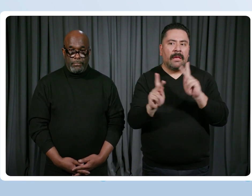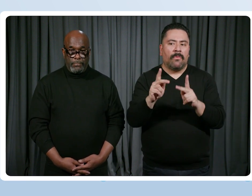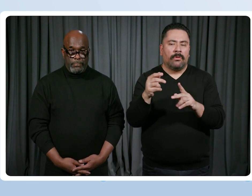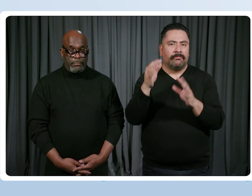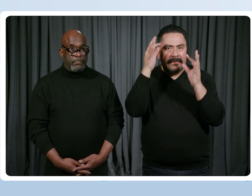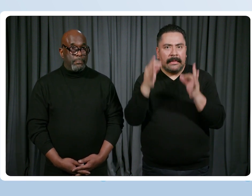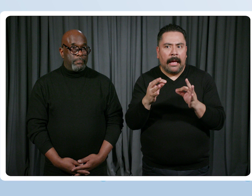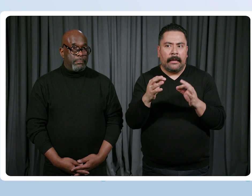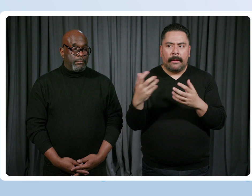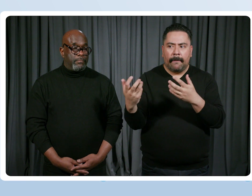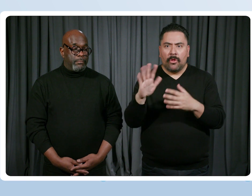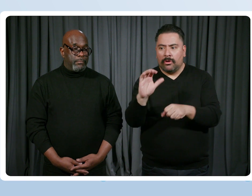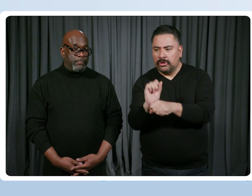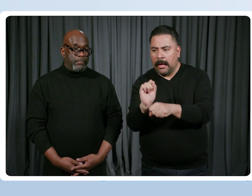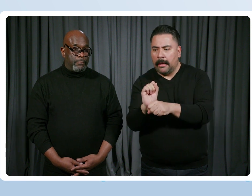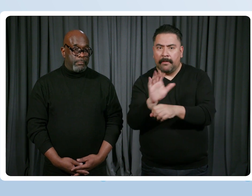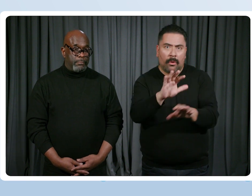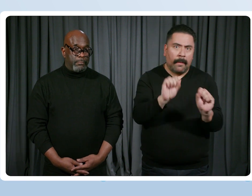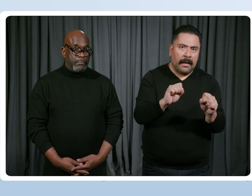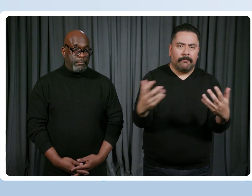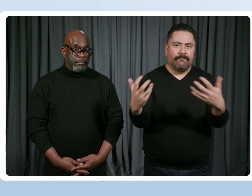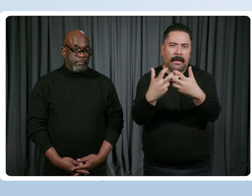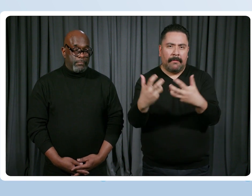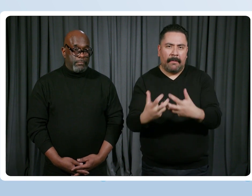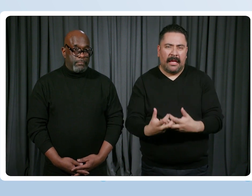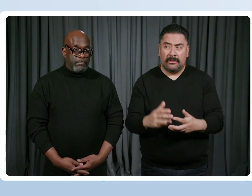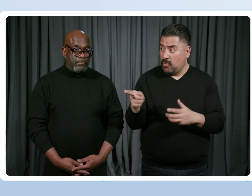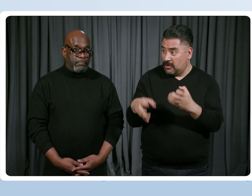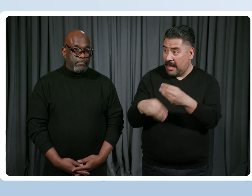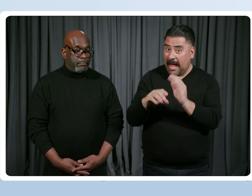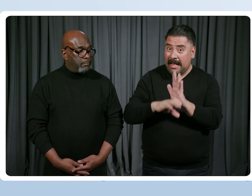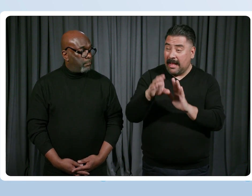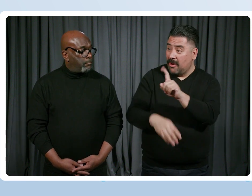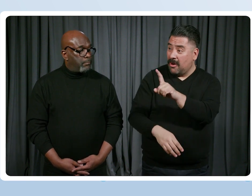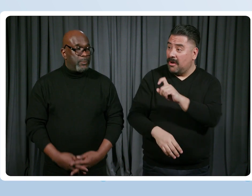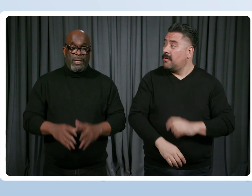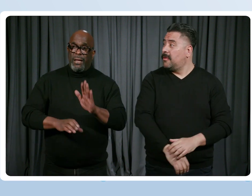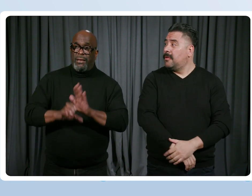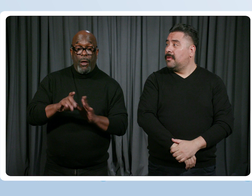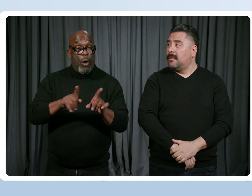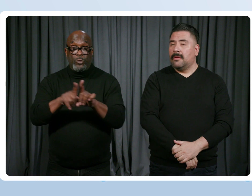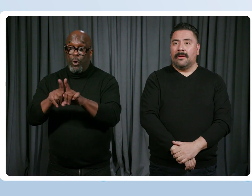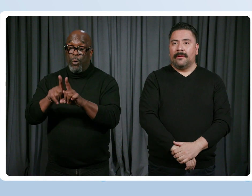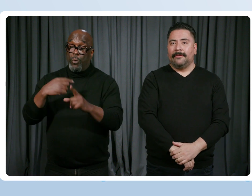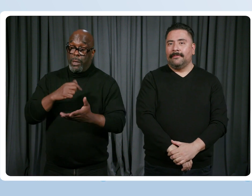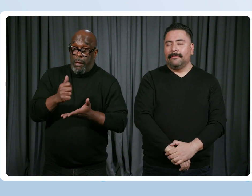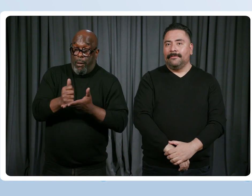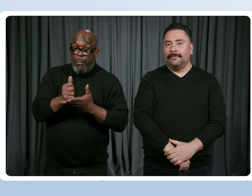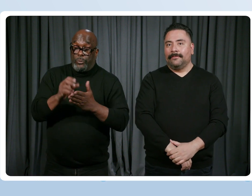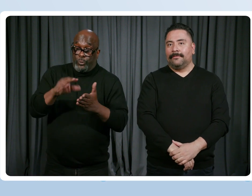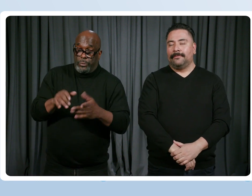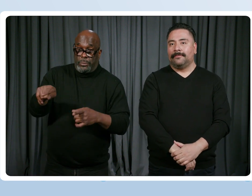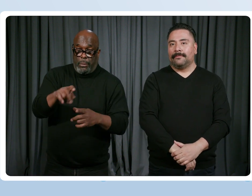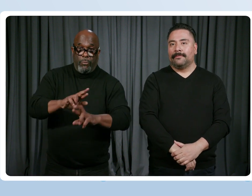choices about how to match their job to their abilities. Other things you want to add, Claire? I think, too, like we help prepare students for